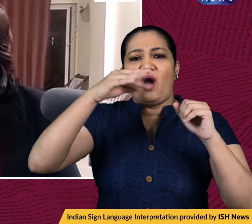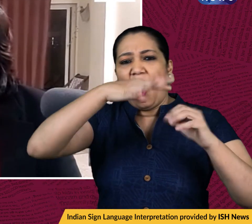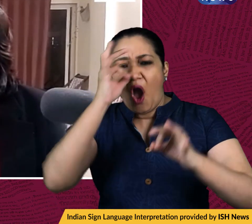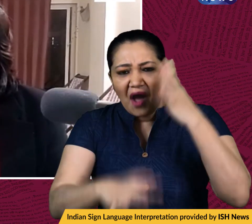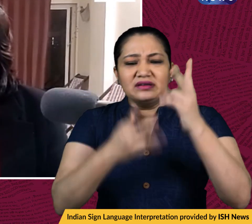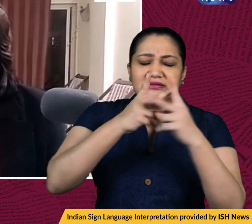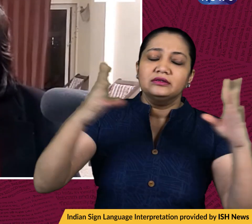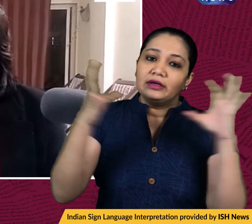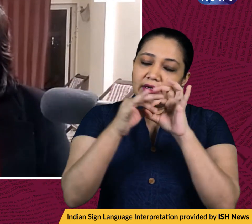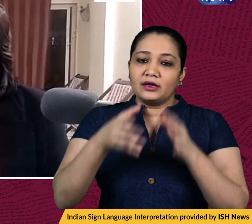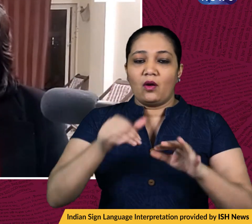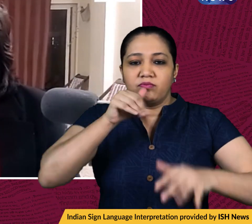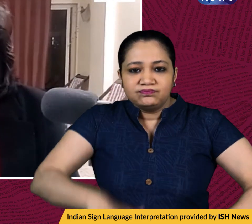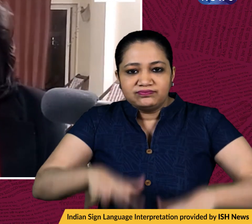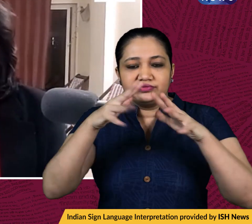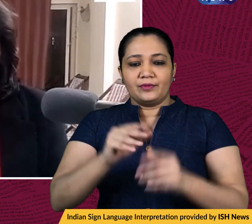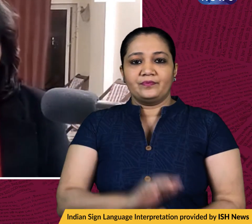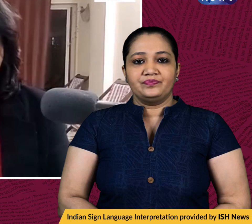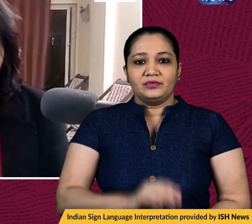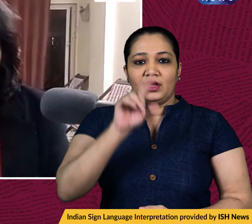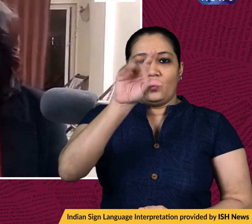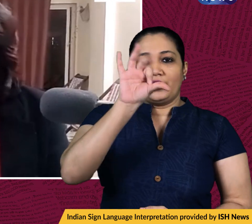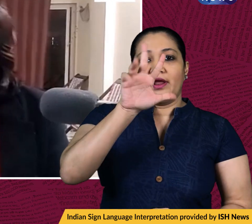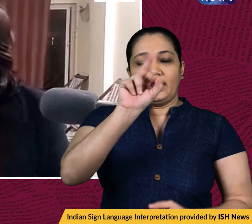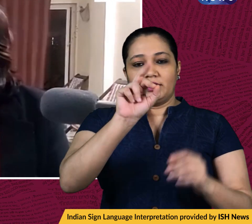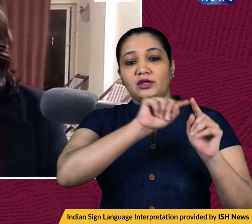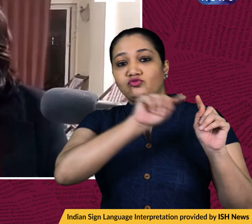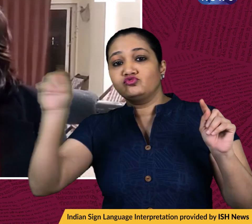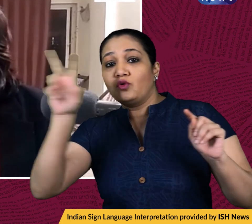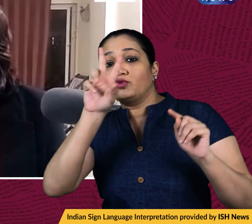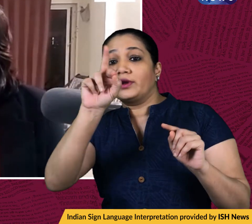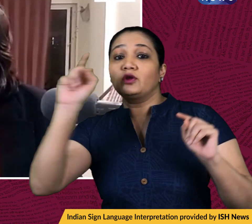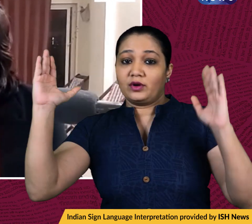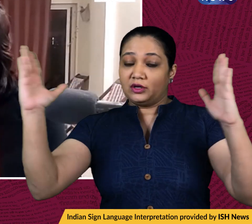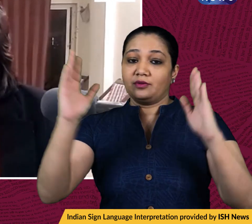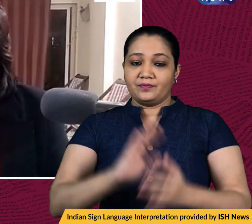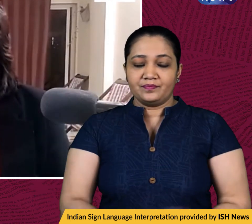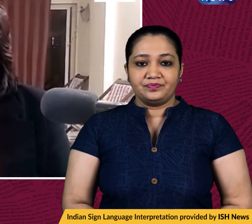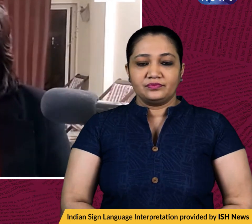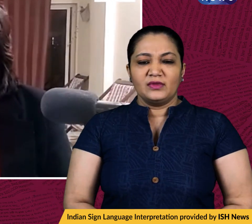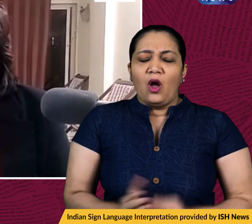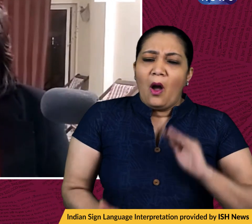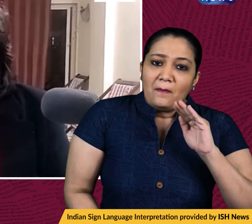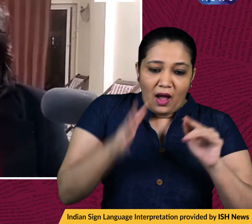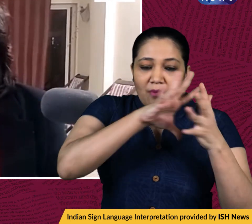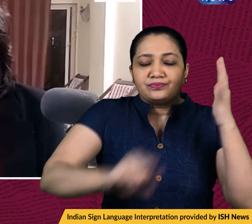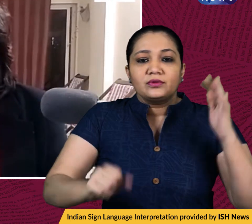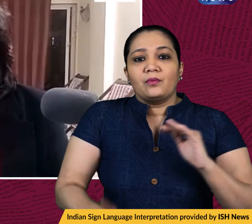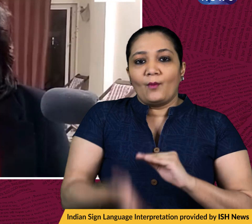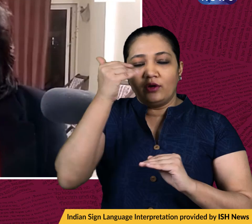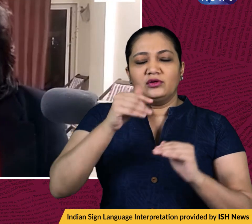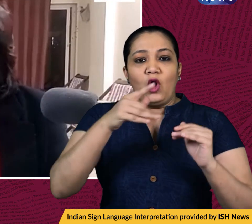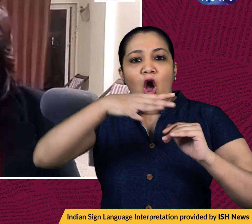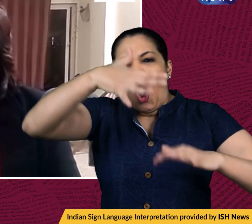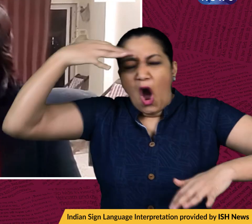related events over the period between 1980 and 2020. Out of these, the majority of them